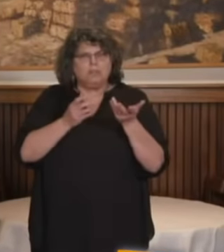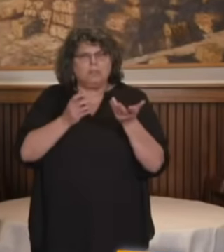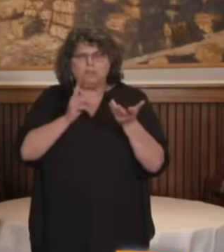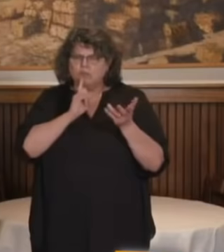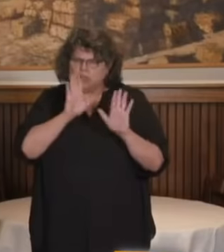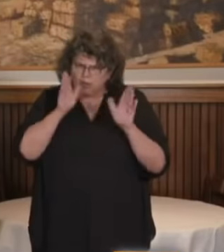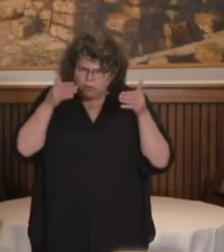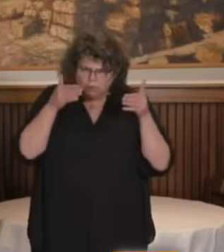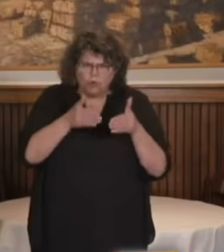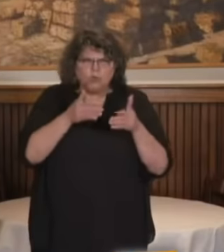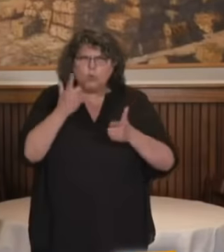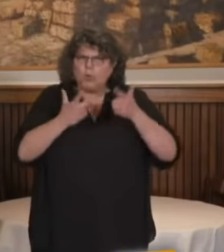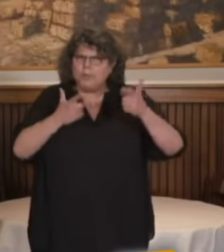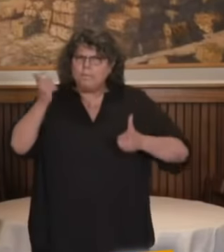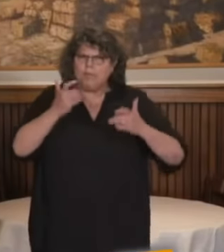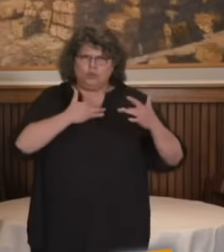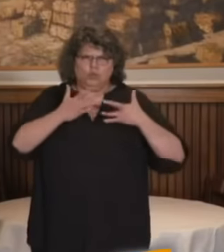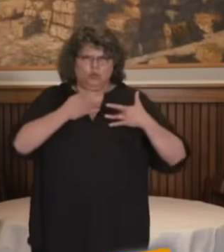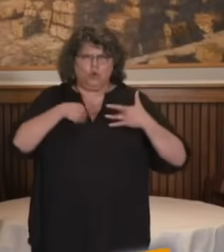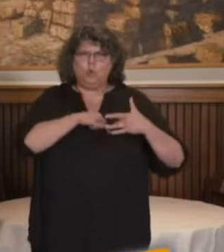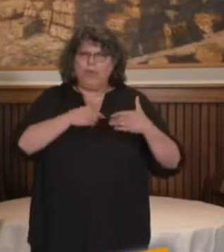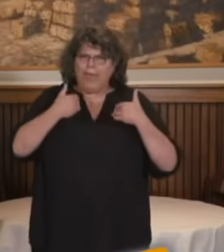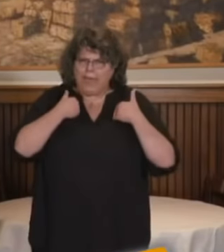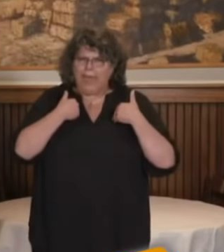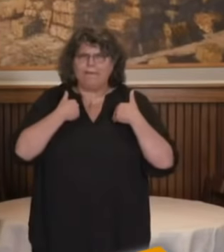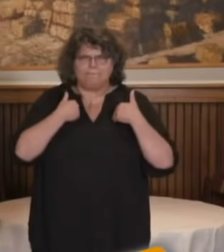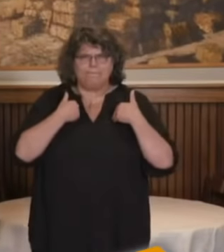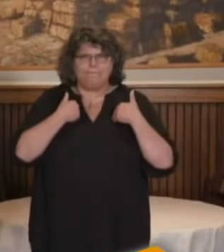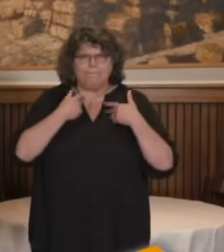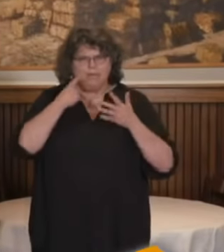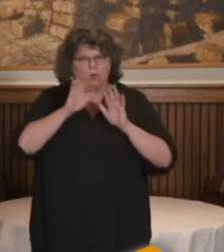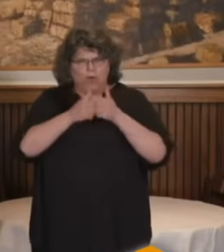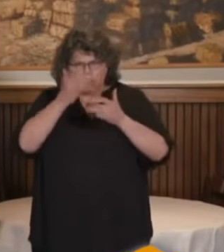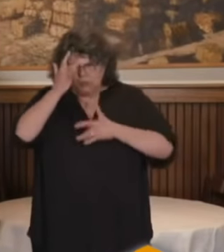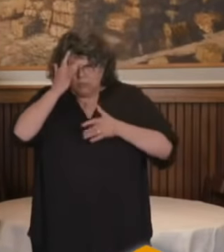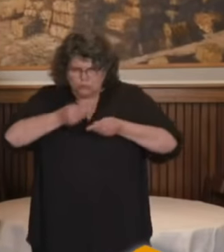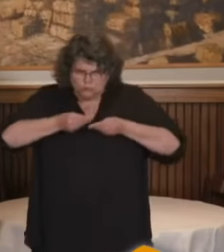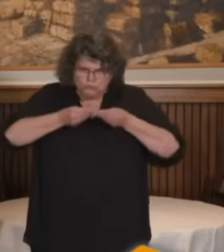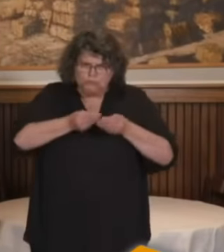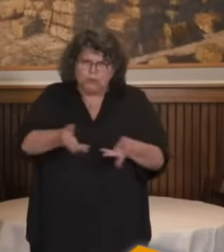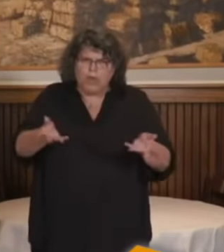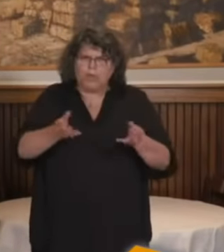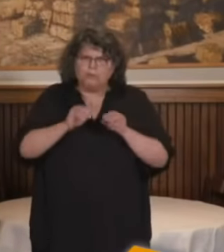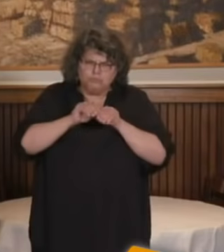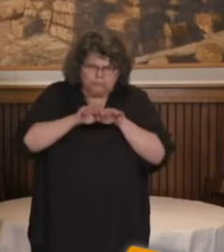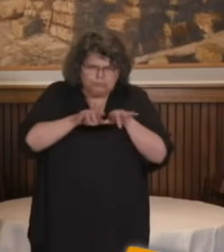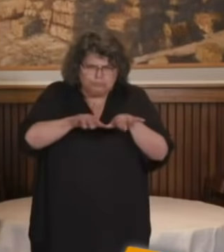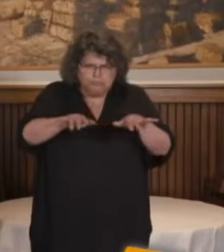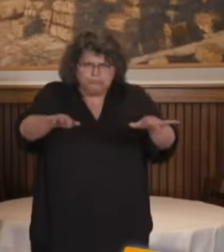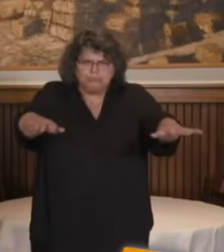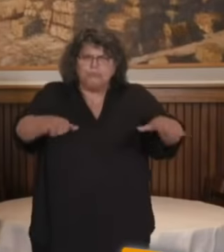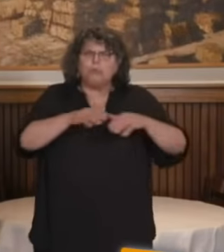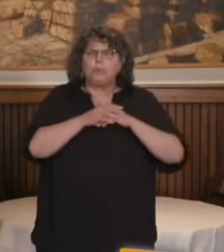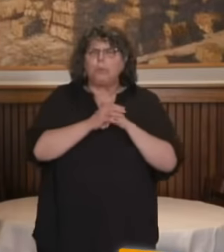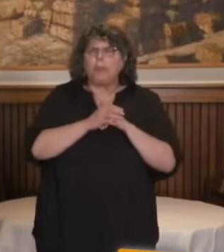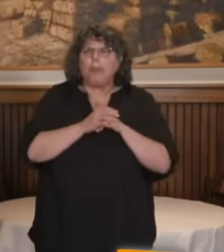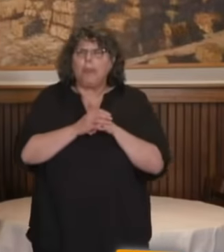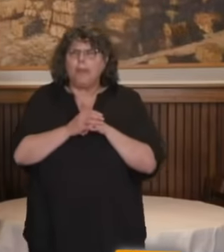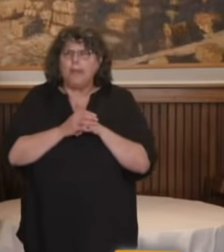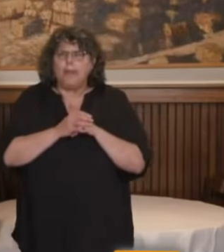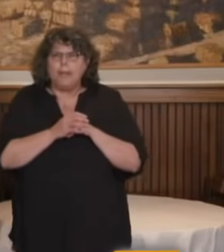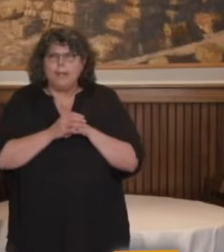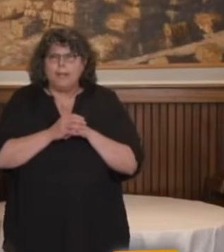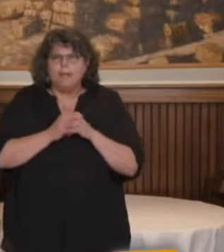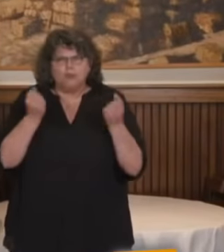most concern that we have, epidemiologically speaking, in terms of the spread of this virus. And so